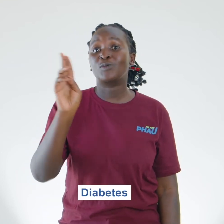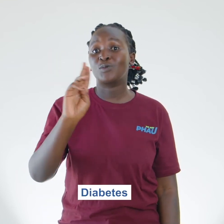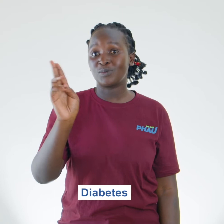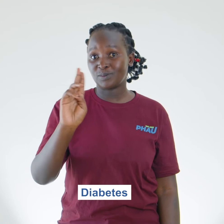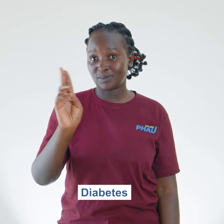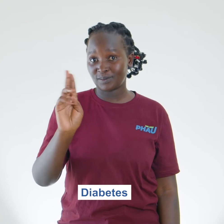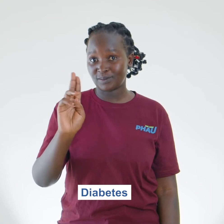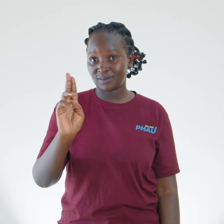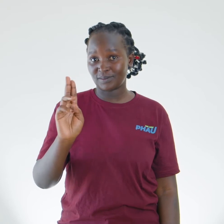Diabetes.